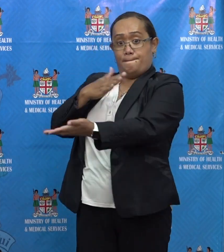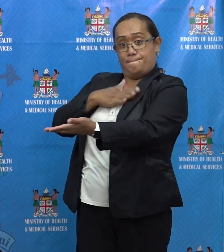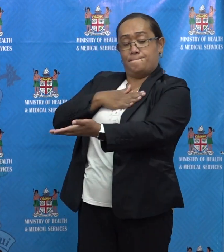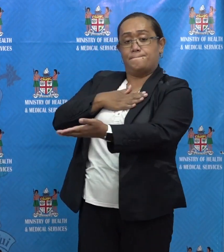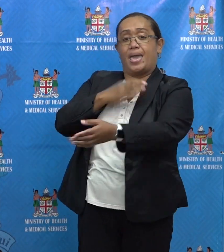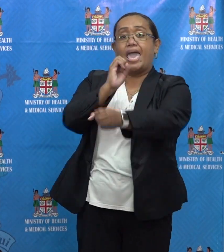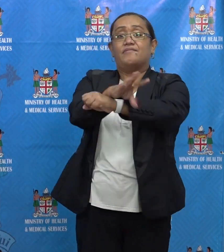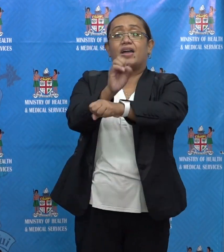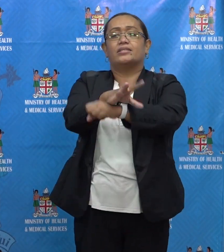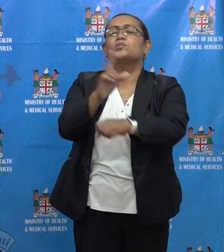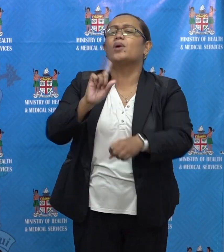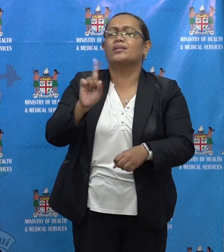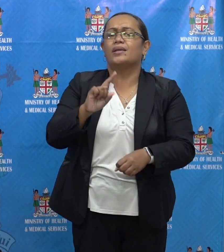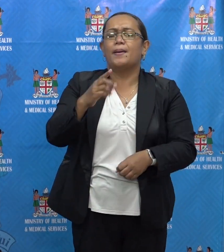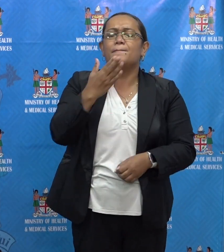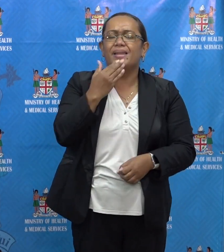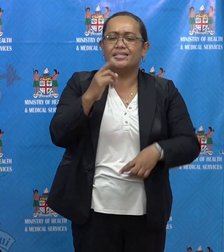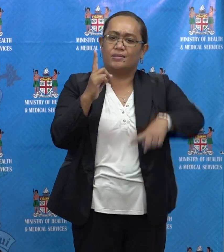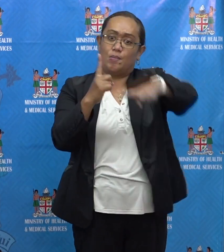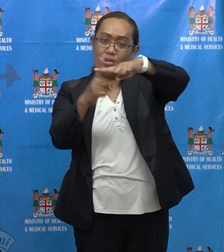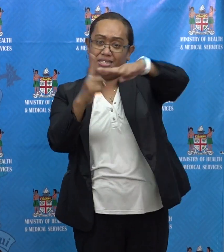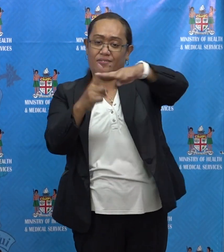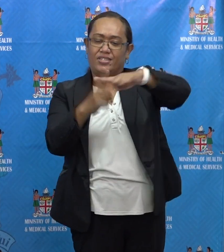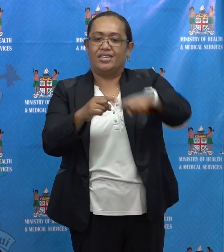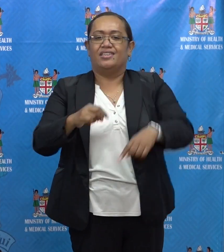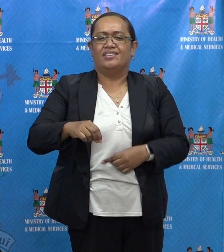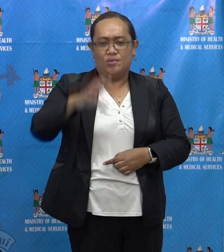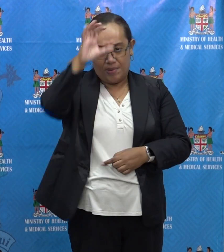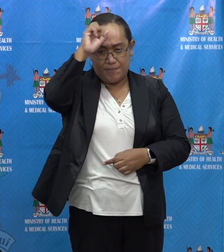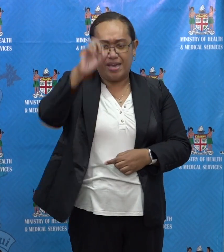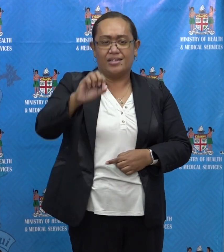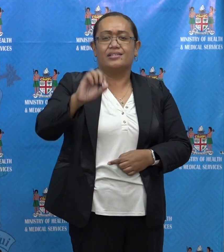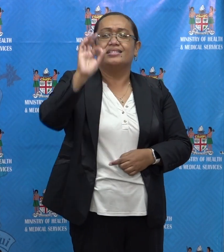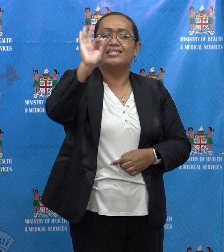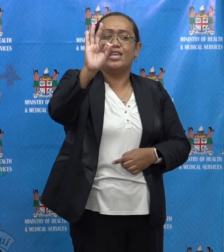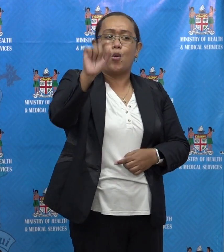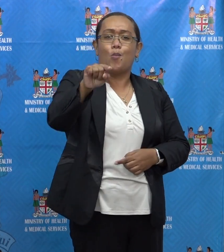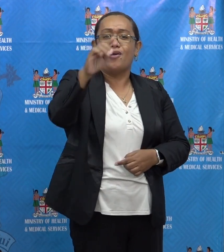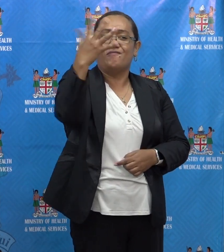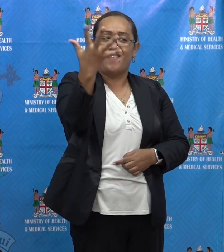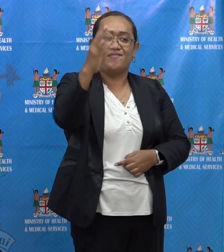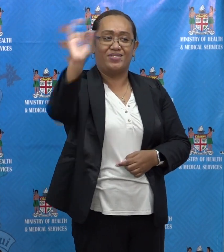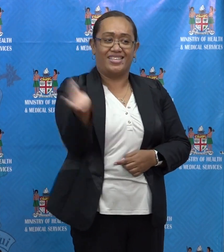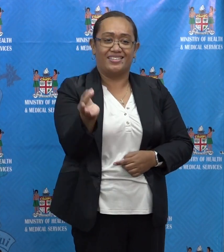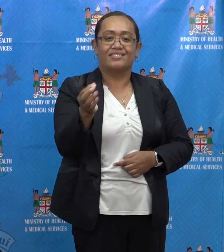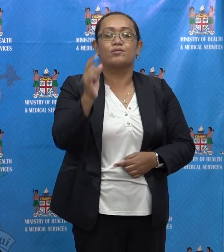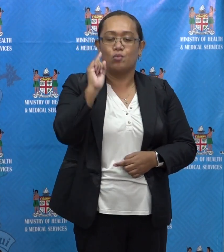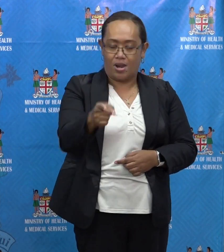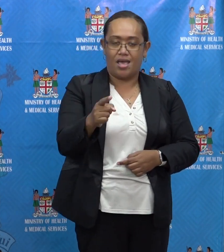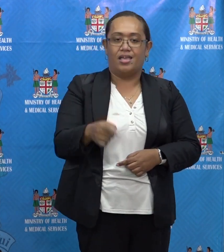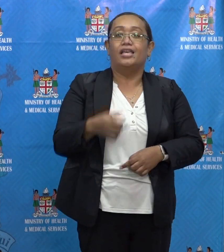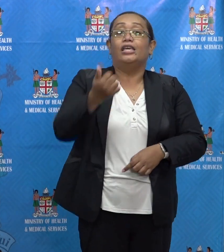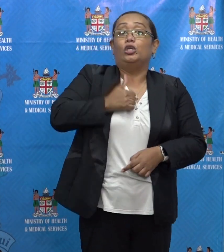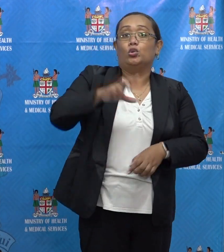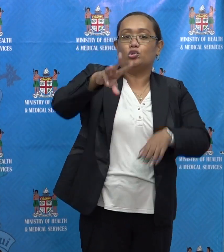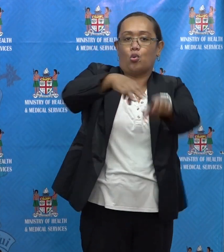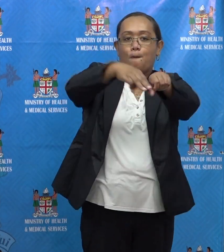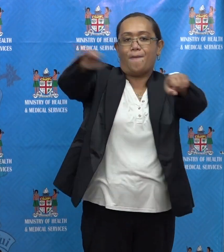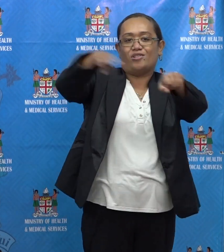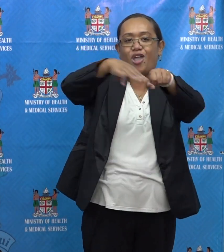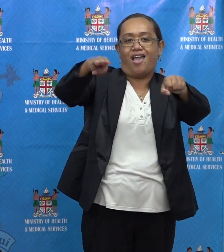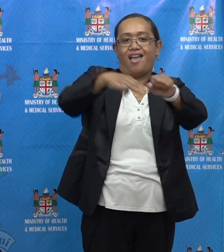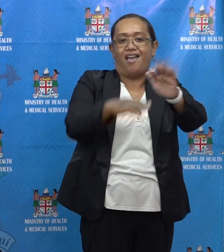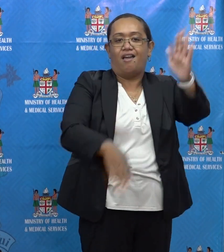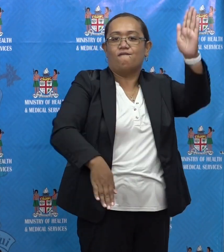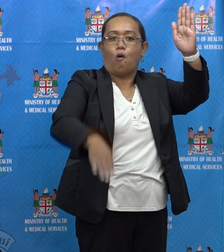parameters that I've talked about, test positivity, etc., and then see how we use it as a measure of whether, if we're on the right track in